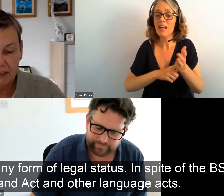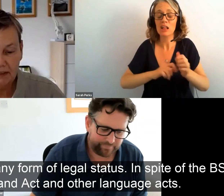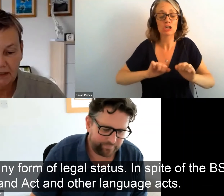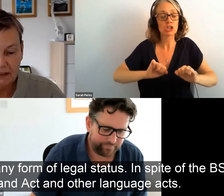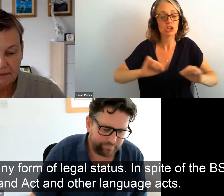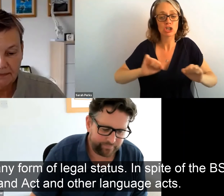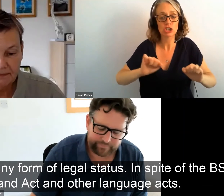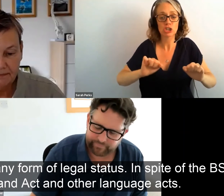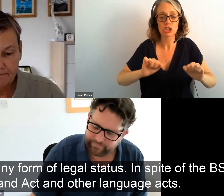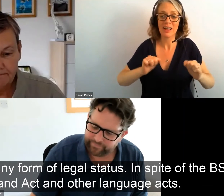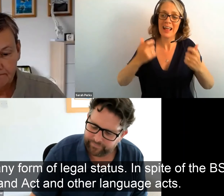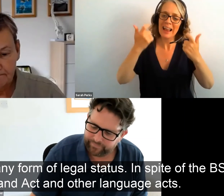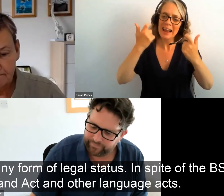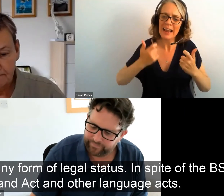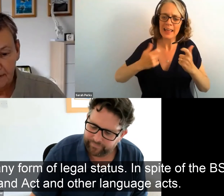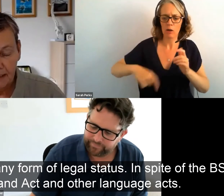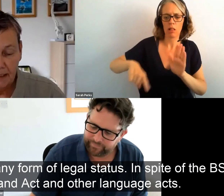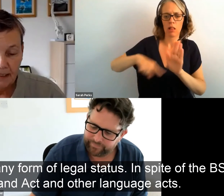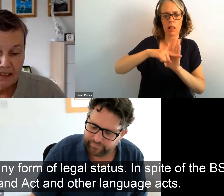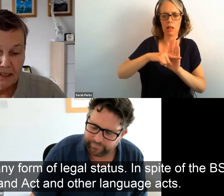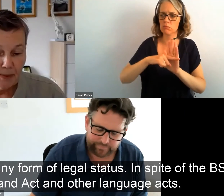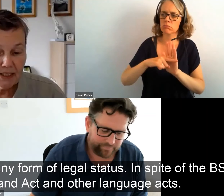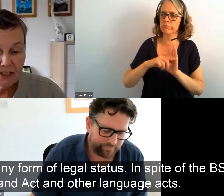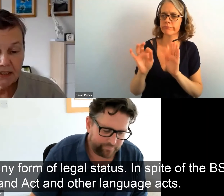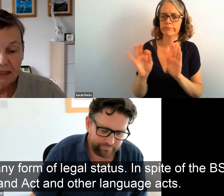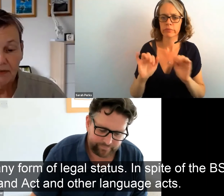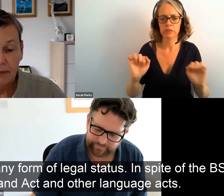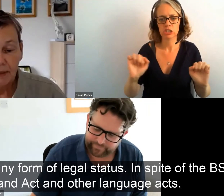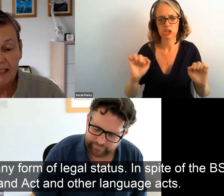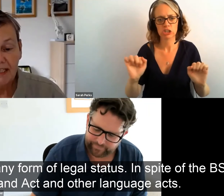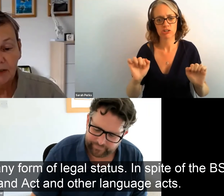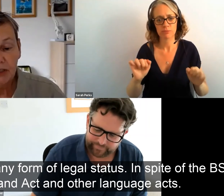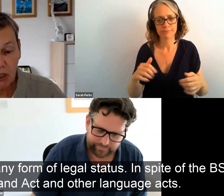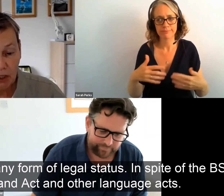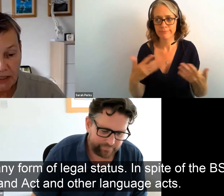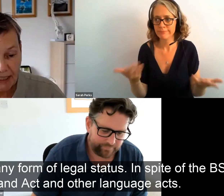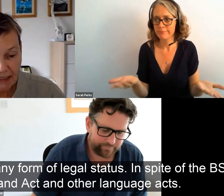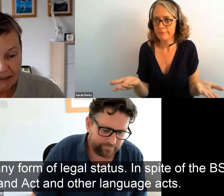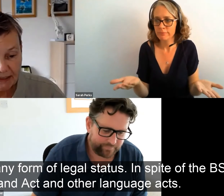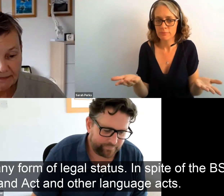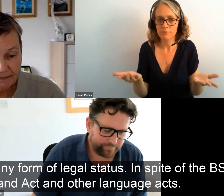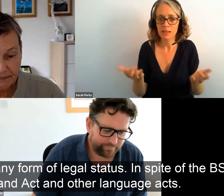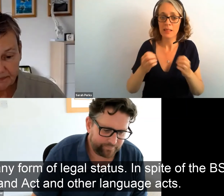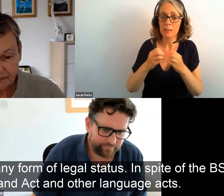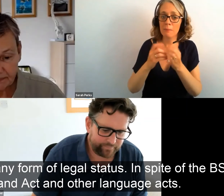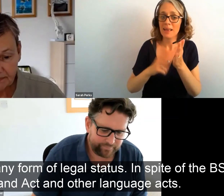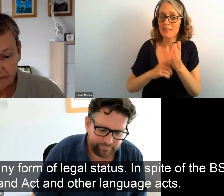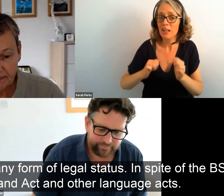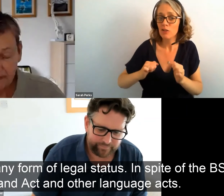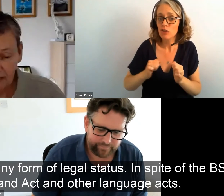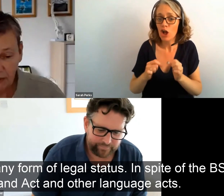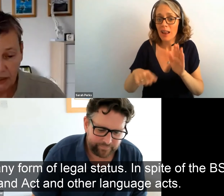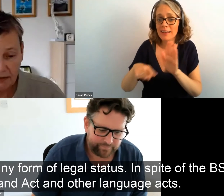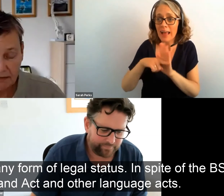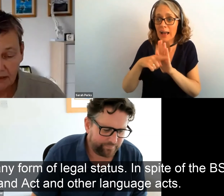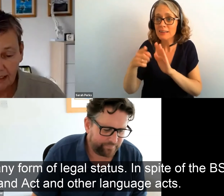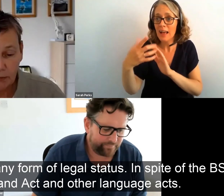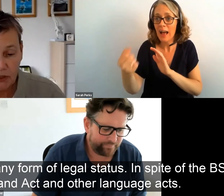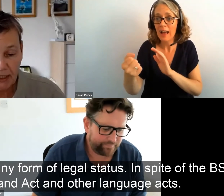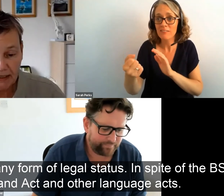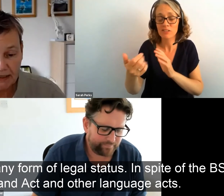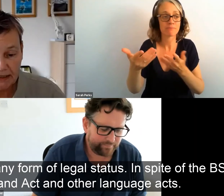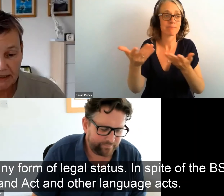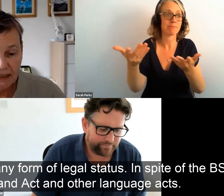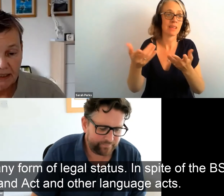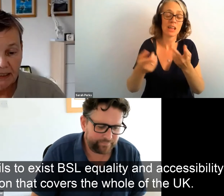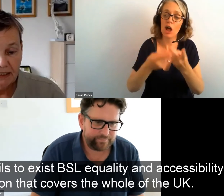any form of legal status. In spite of the BSL Scotland Act and other